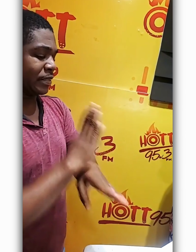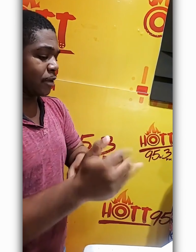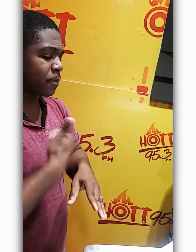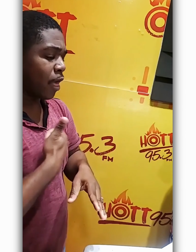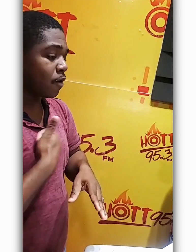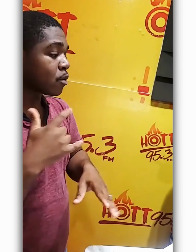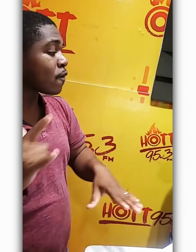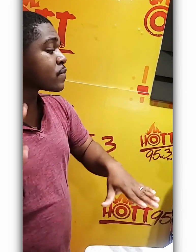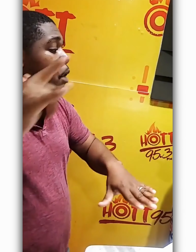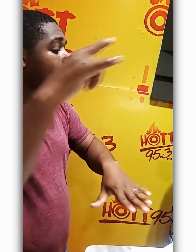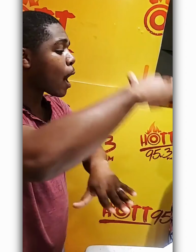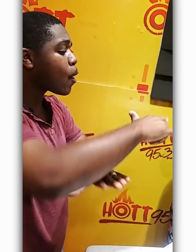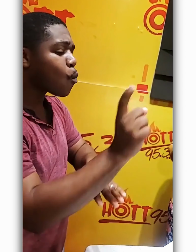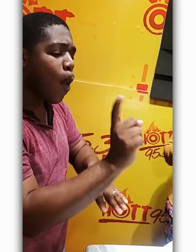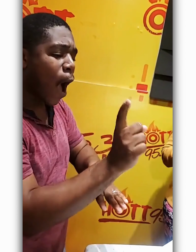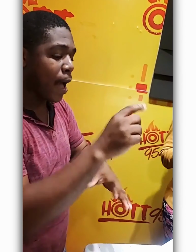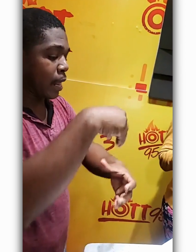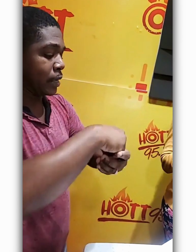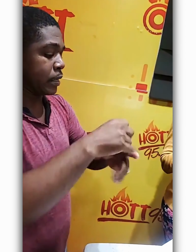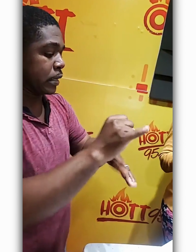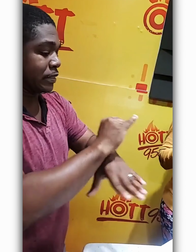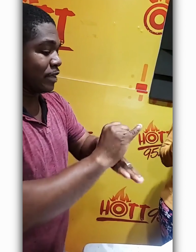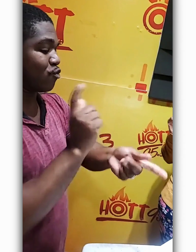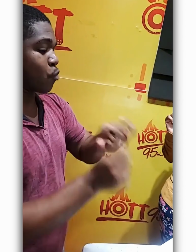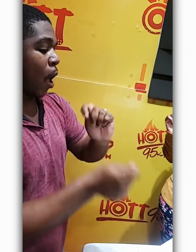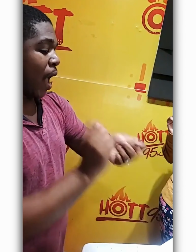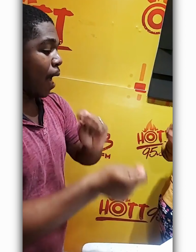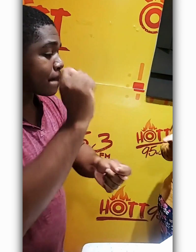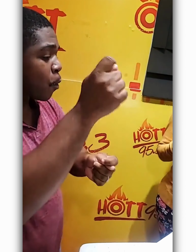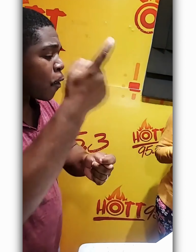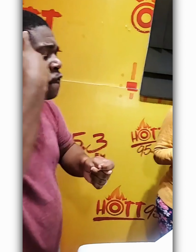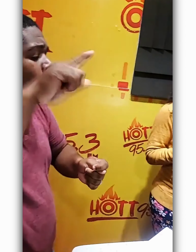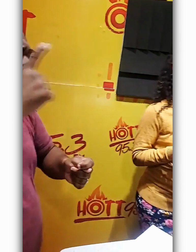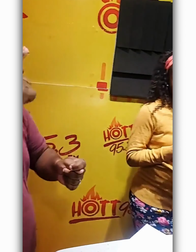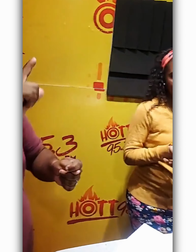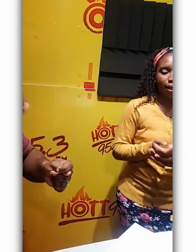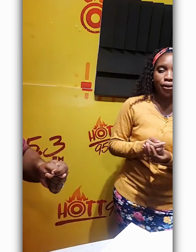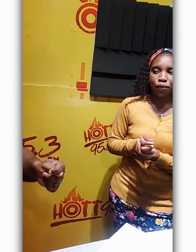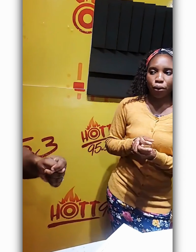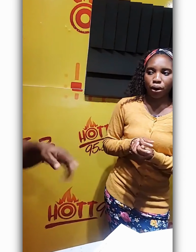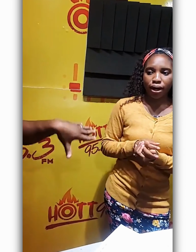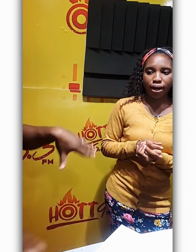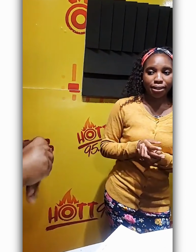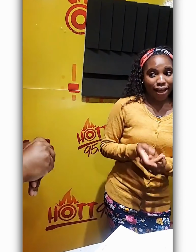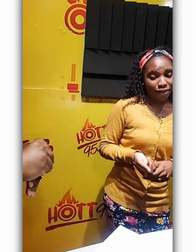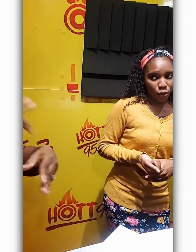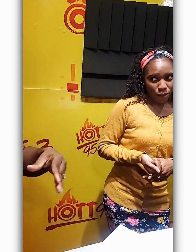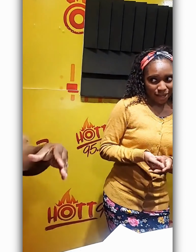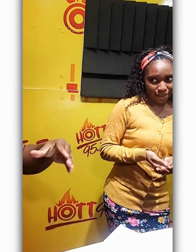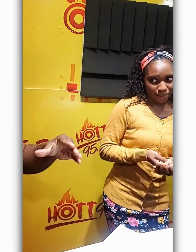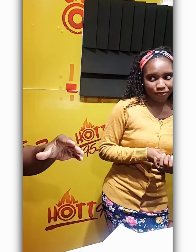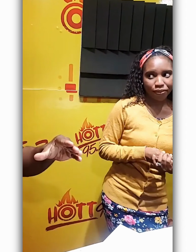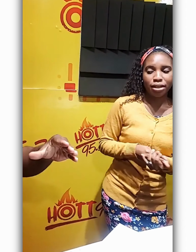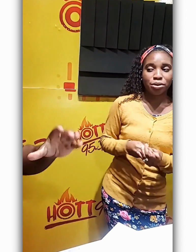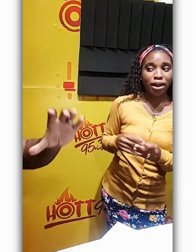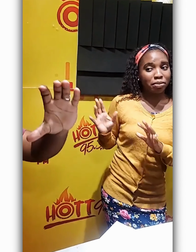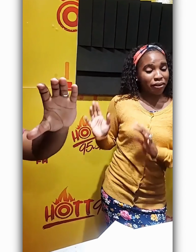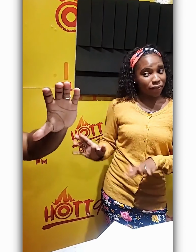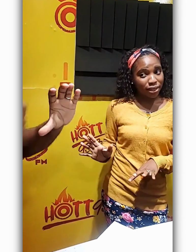my first job, I flew to the island of Trinidad for a deaf wedding. Oh. That was my first